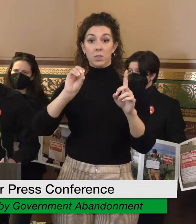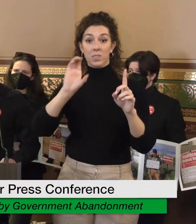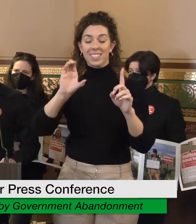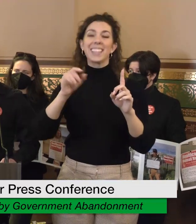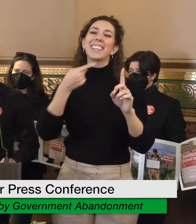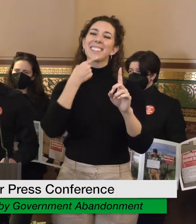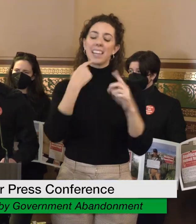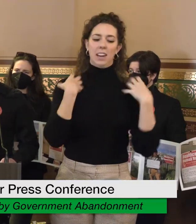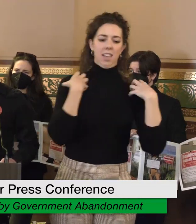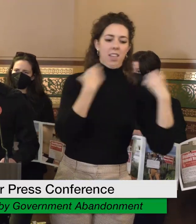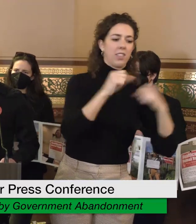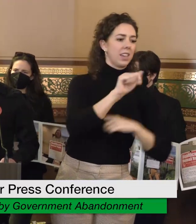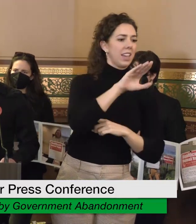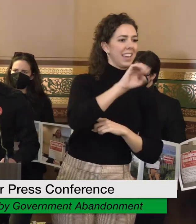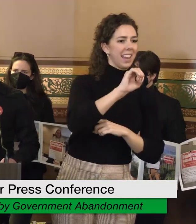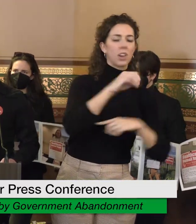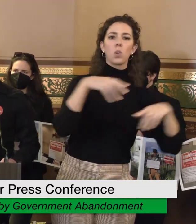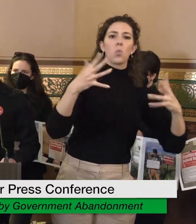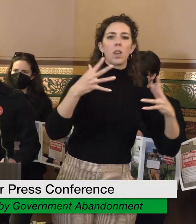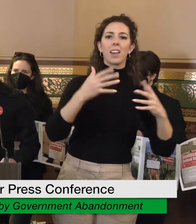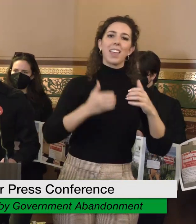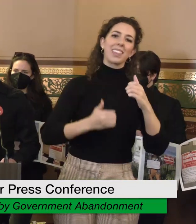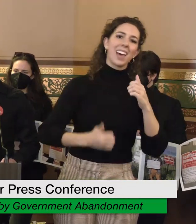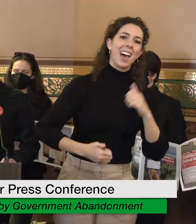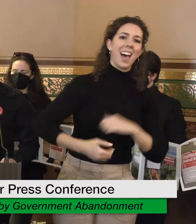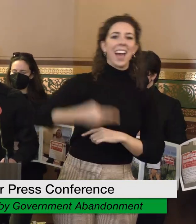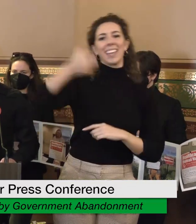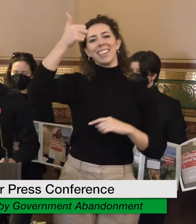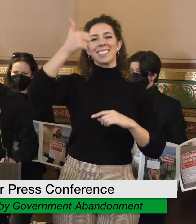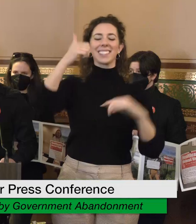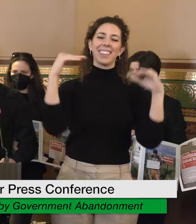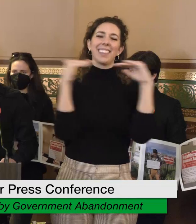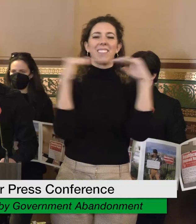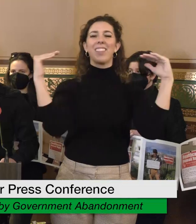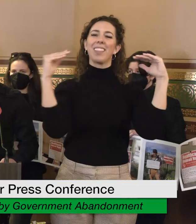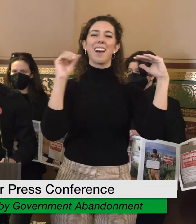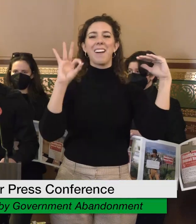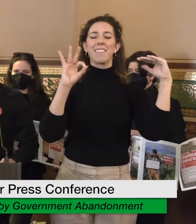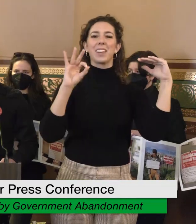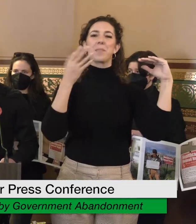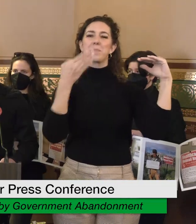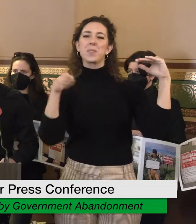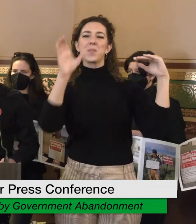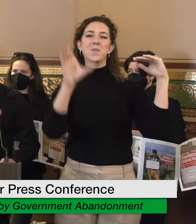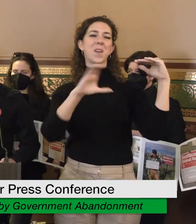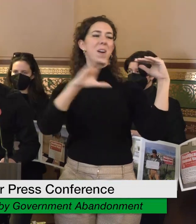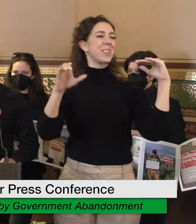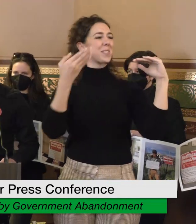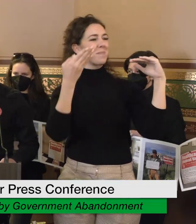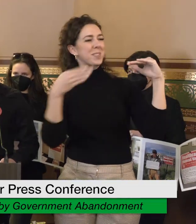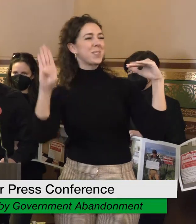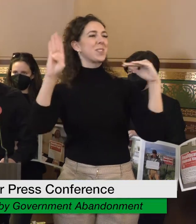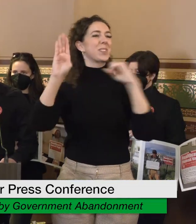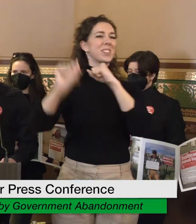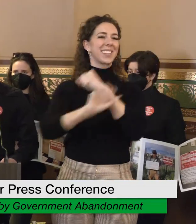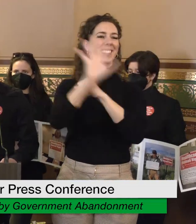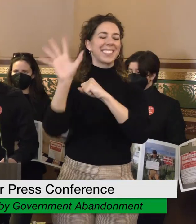to, quote, the highest level of Blue Cross Blue Shield, end quote. Another blatant